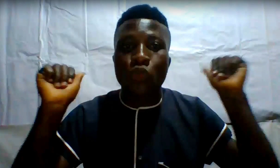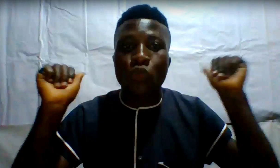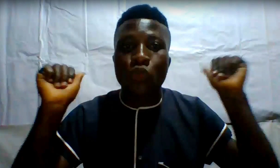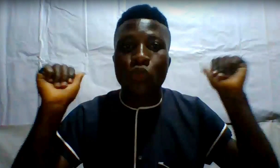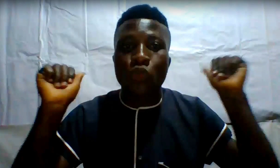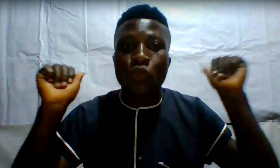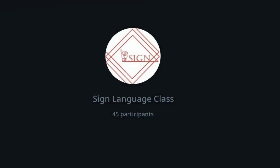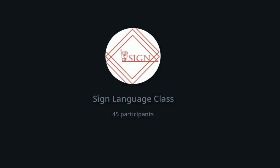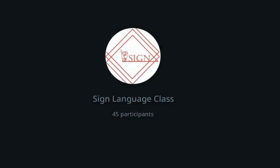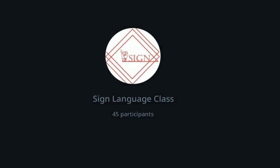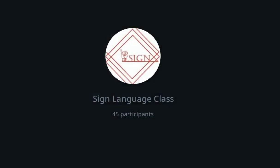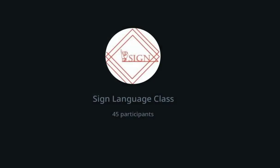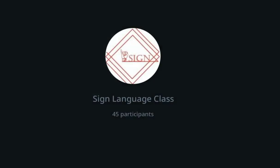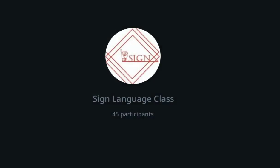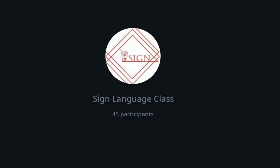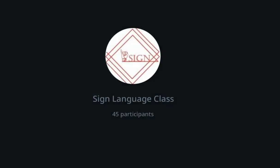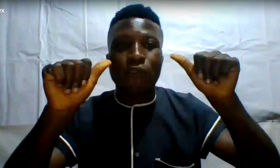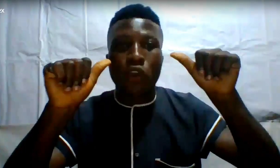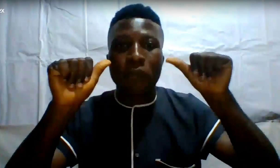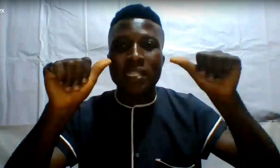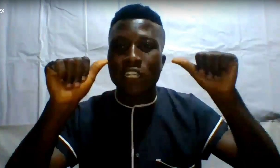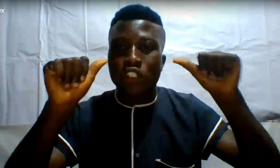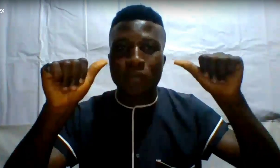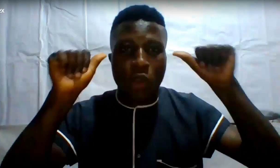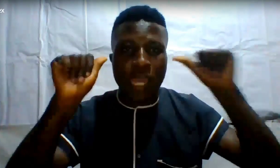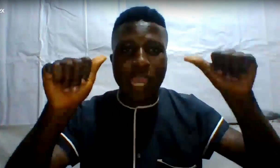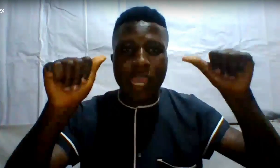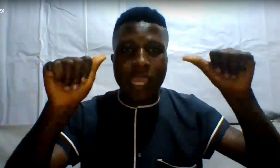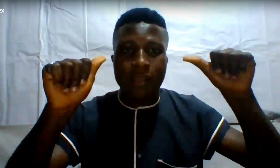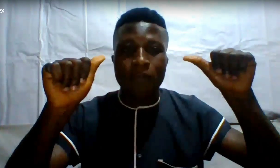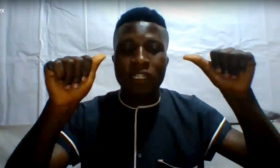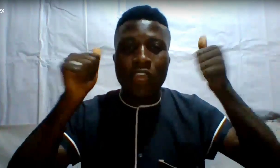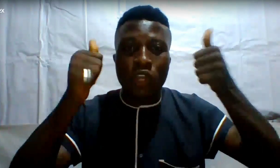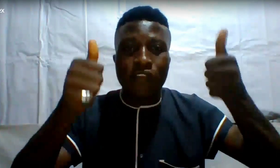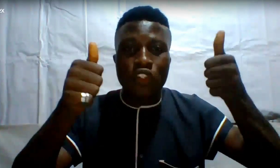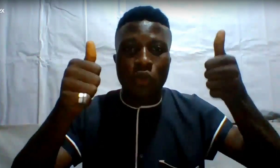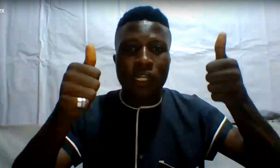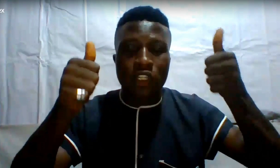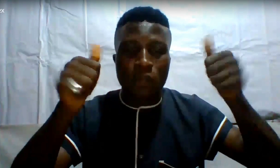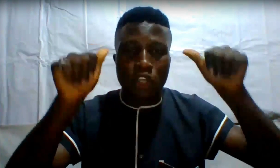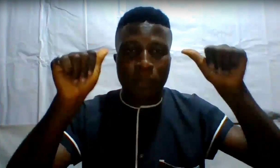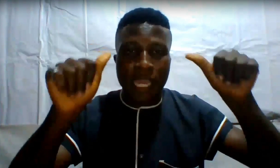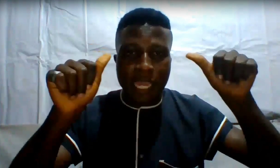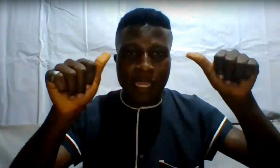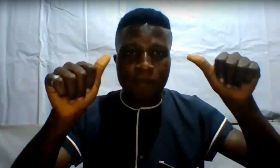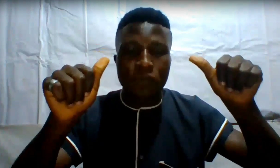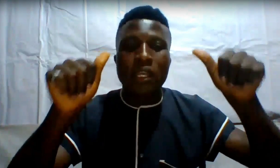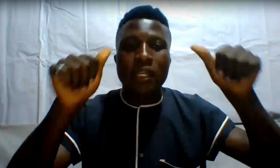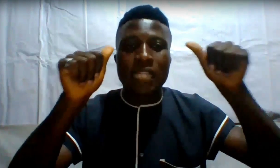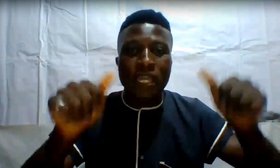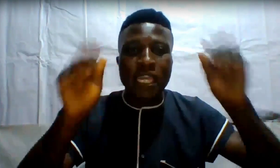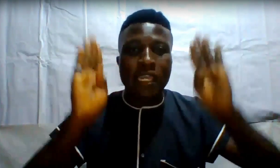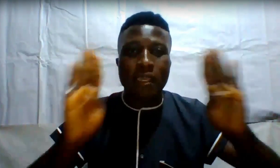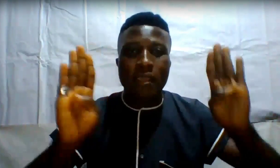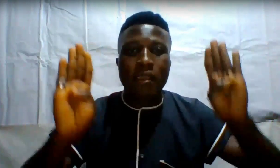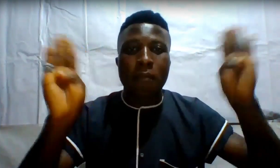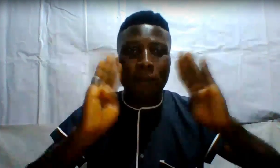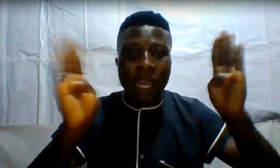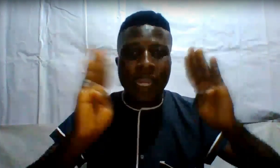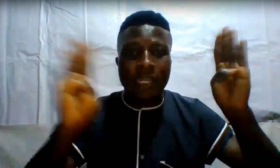like you're giving someone a thumbs up. A. Then B, bye-bye. C, you're forming your C, the way you write it on